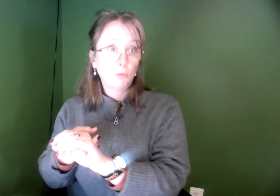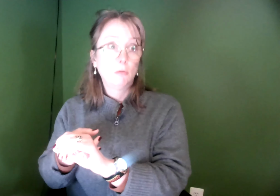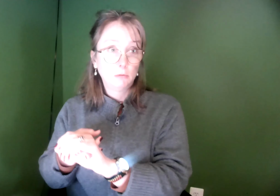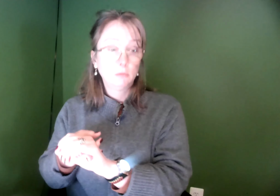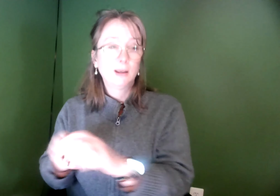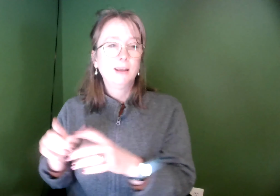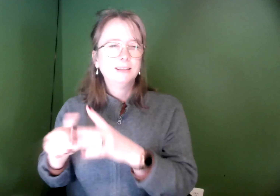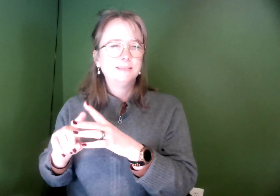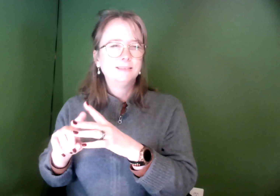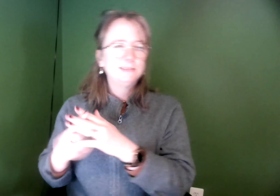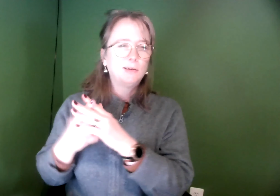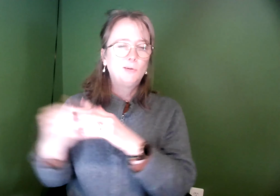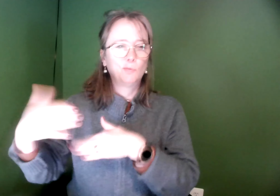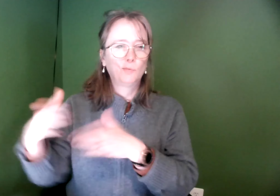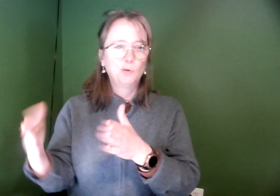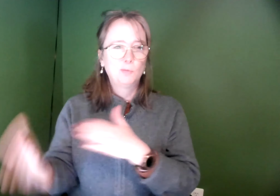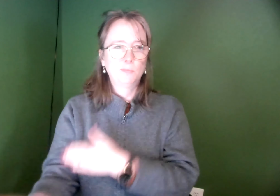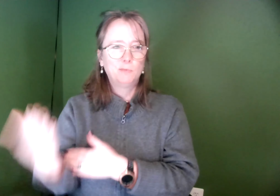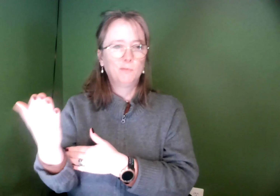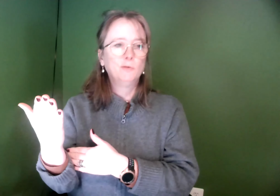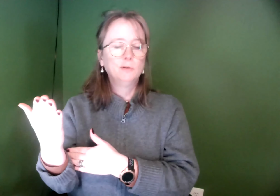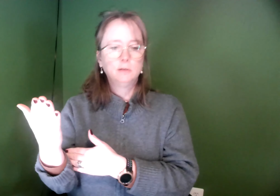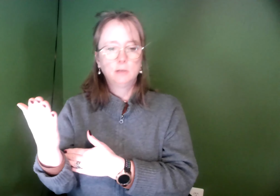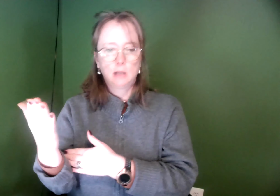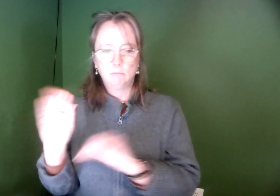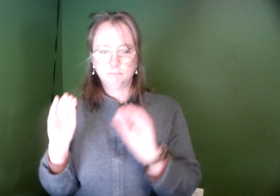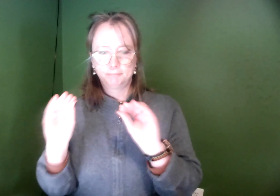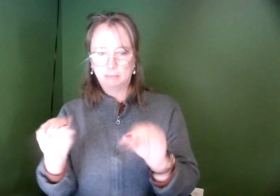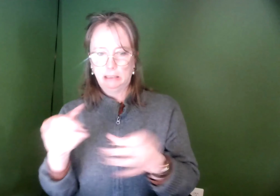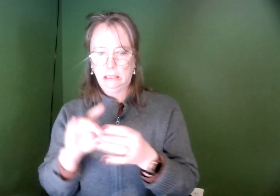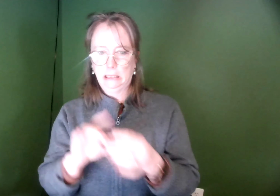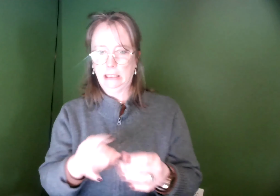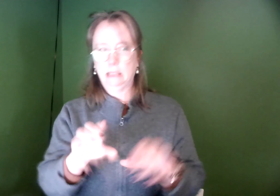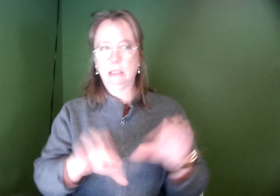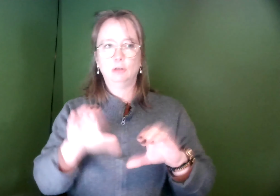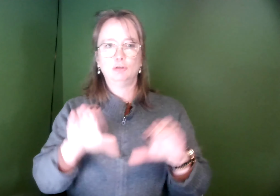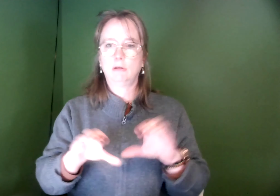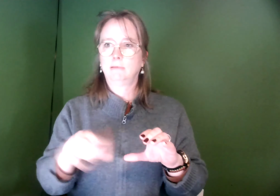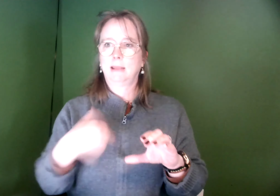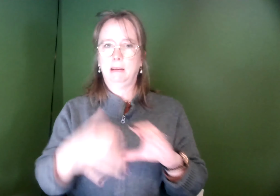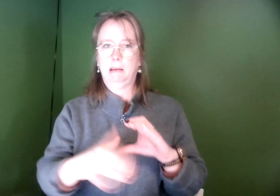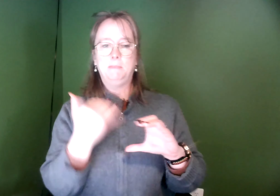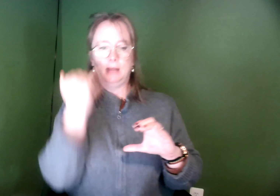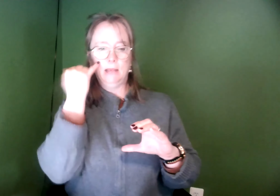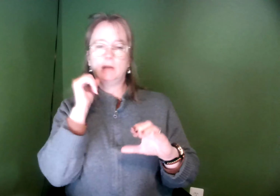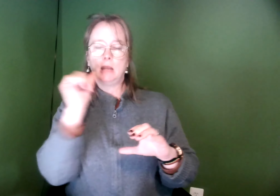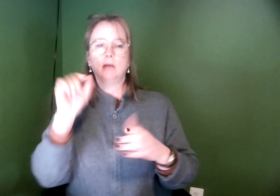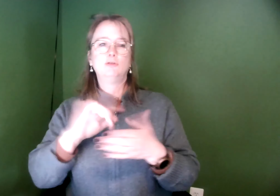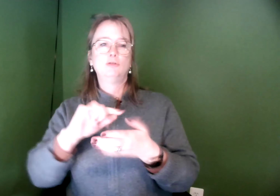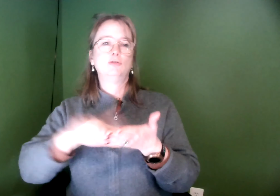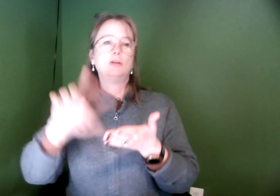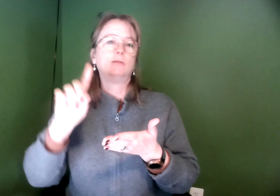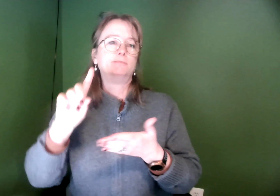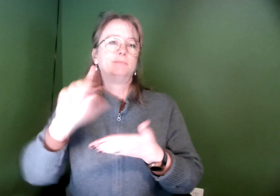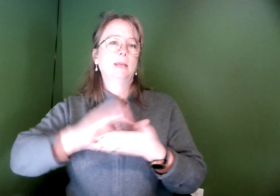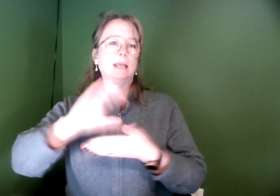room that we were in today. I'm putting it in I hope that's the link. That's what I got emailed to me. If not, you can just look at your calendar invite and I will